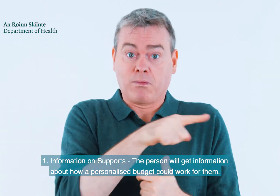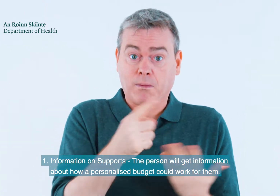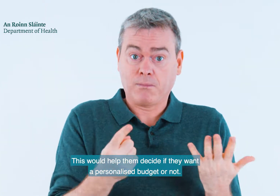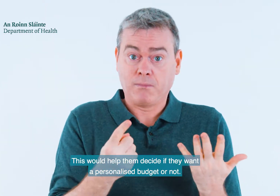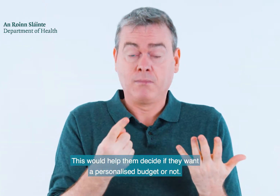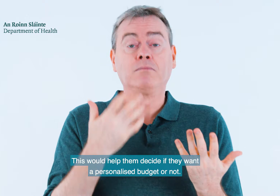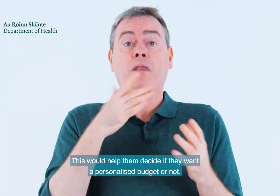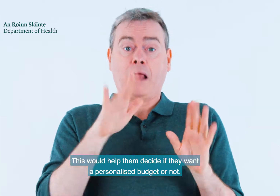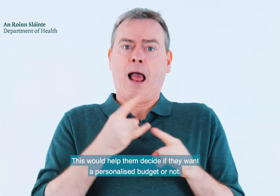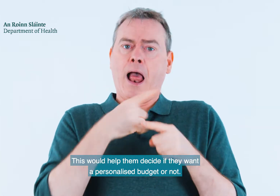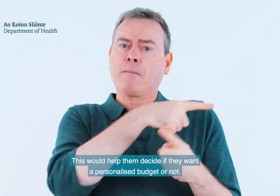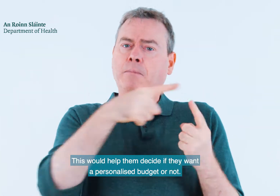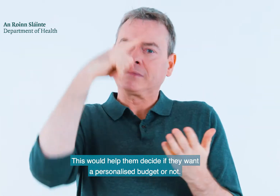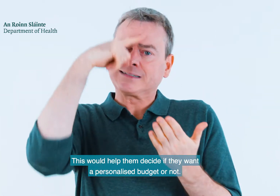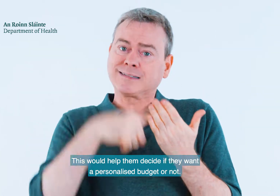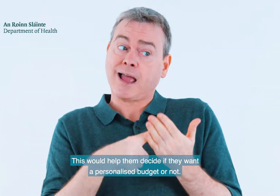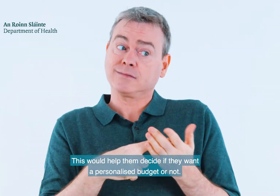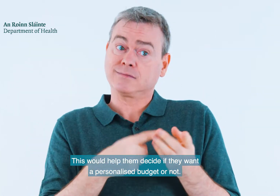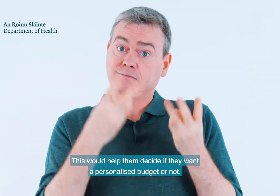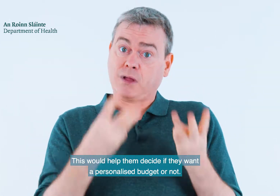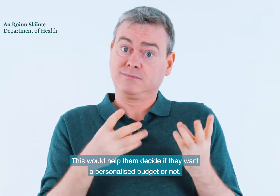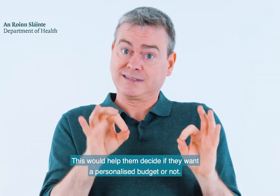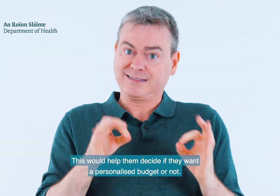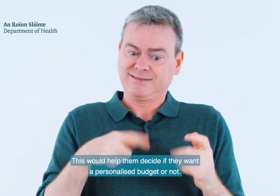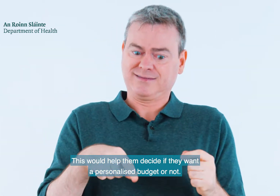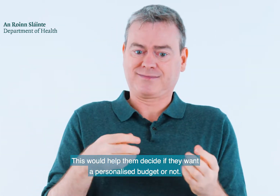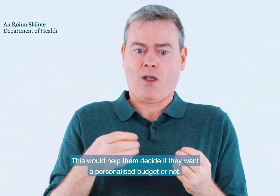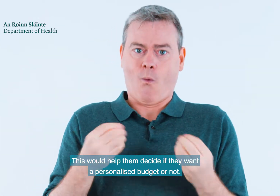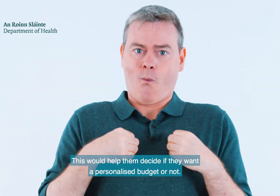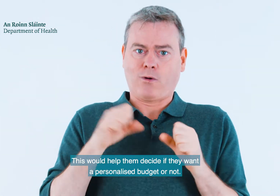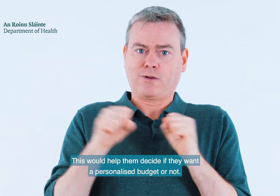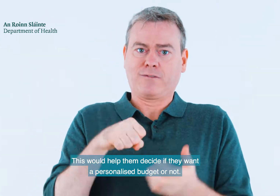This would help them decide if they want a personalised budget or not.